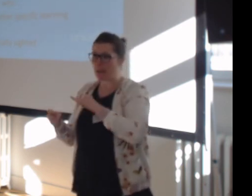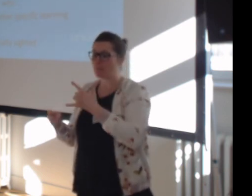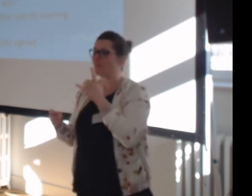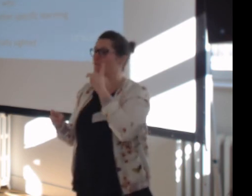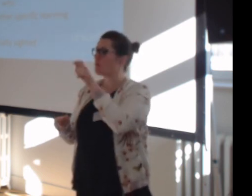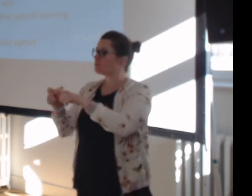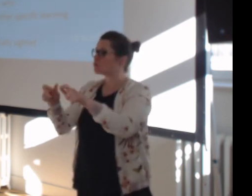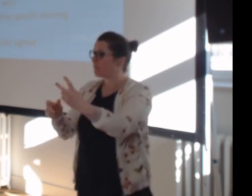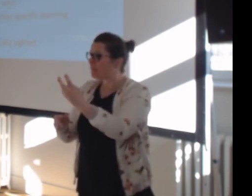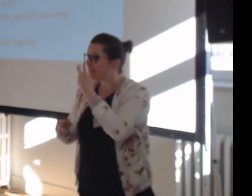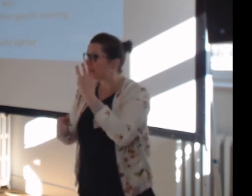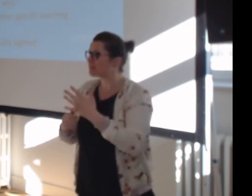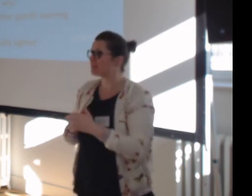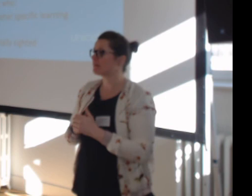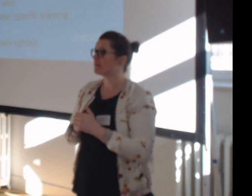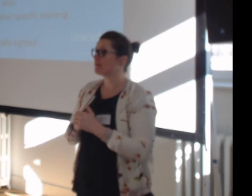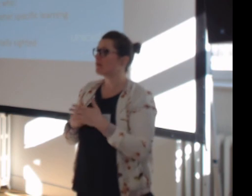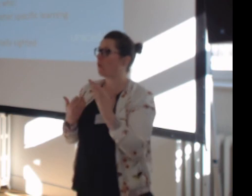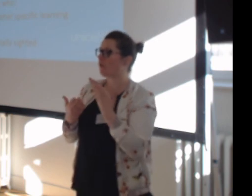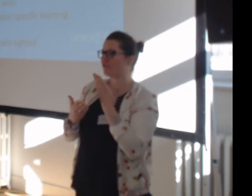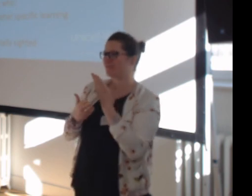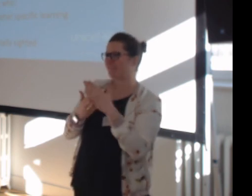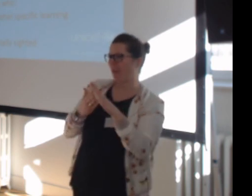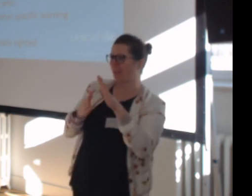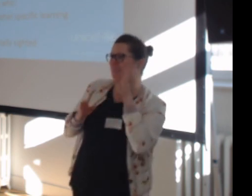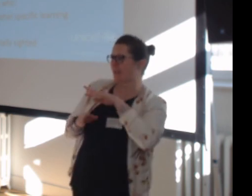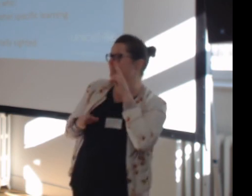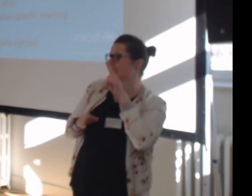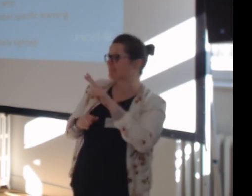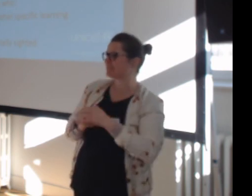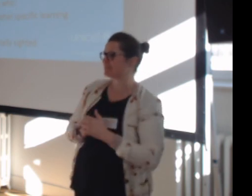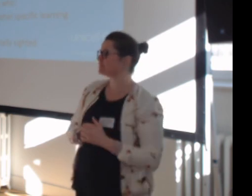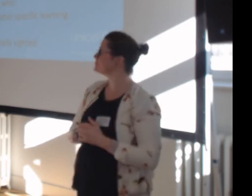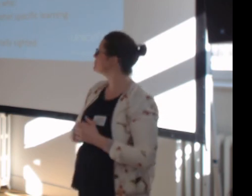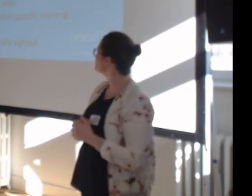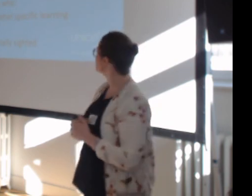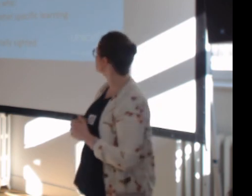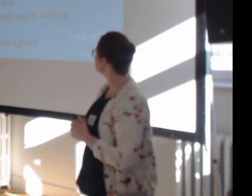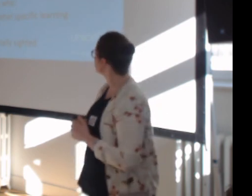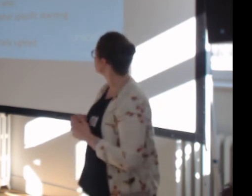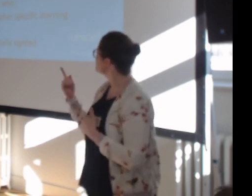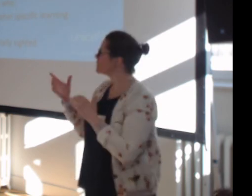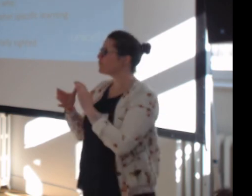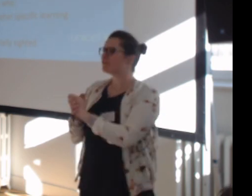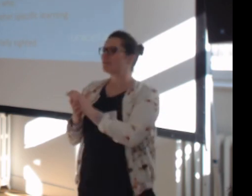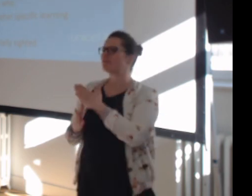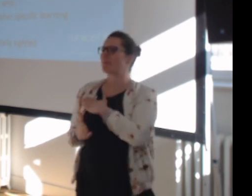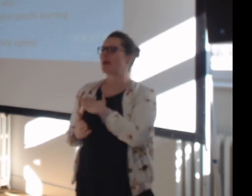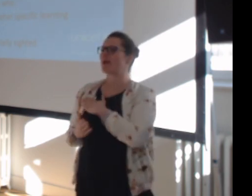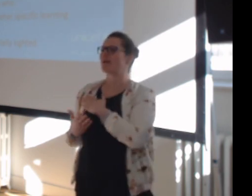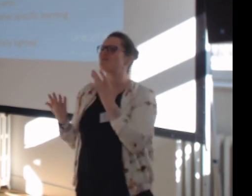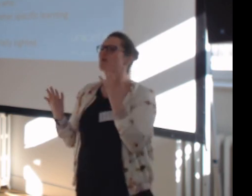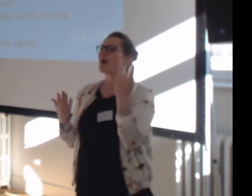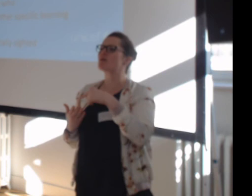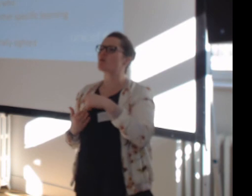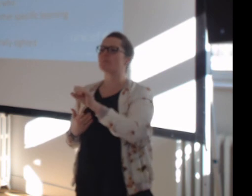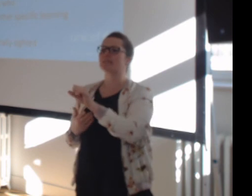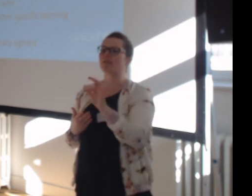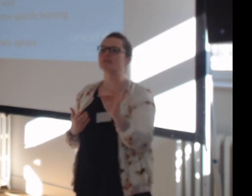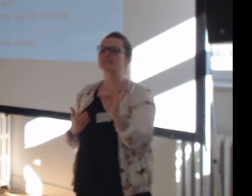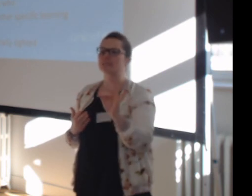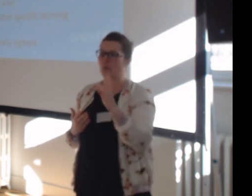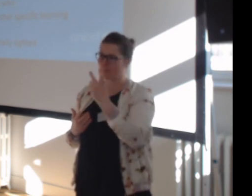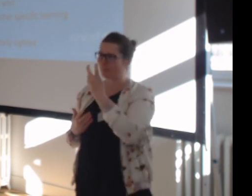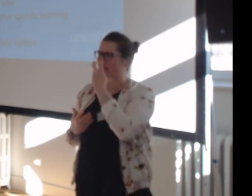for people who are blind or partially sighted. And here we have a picture of a friend of mine who comes from San Francisco.